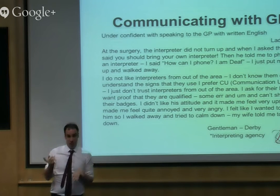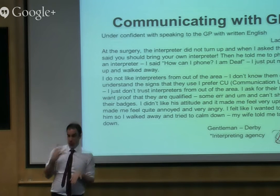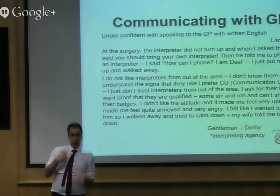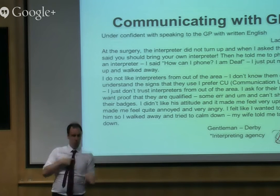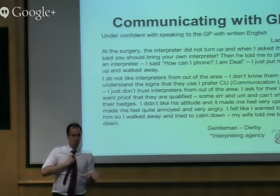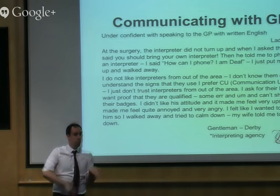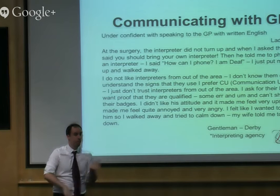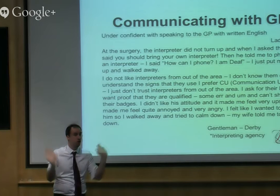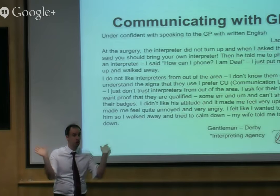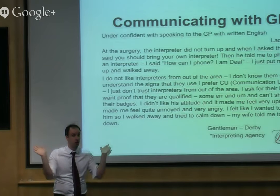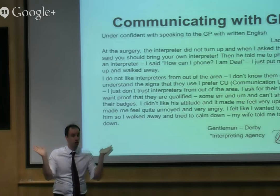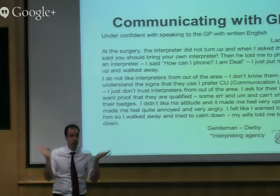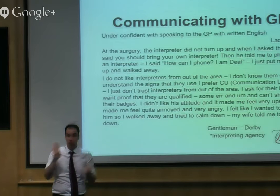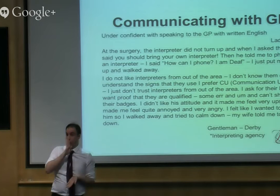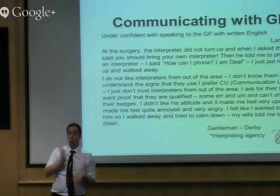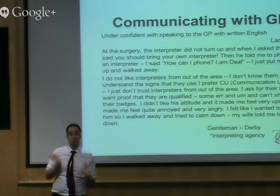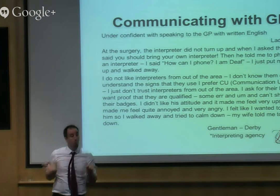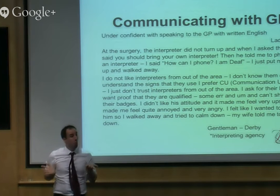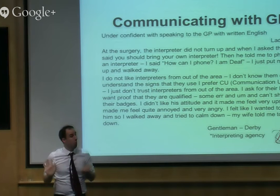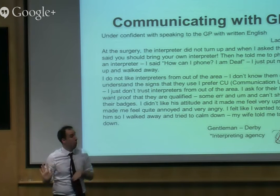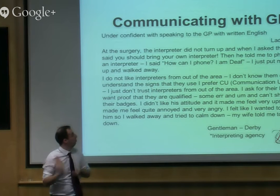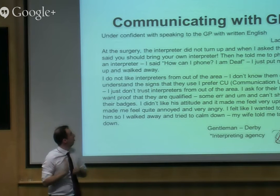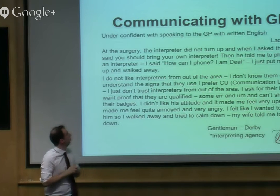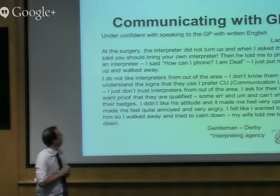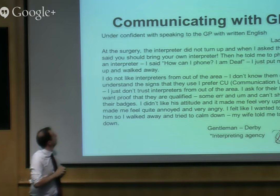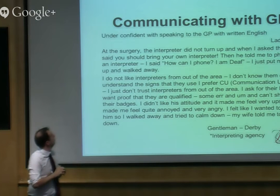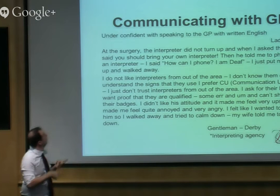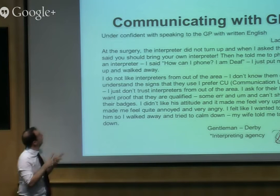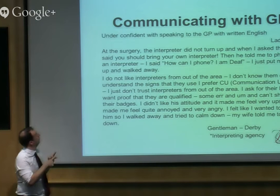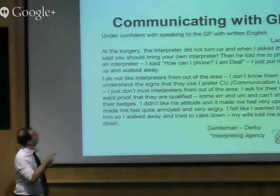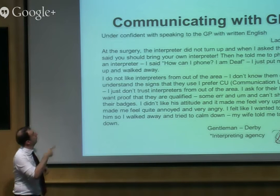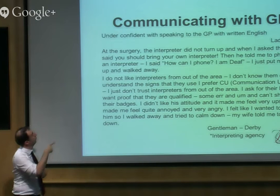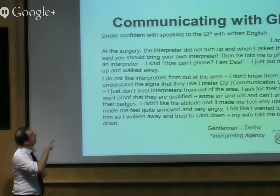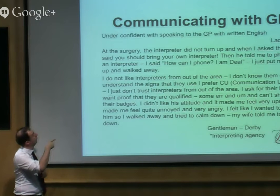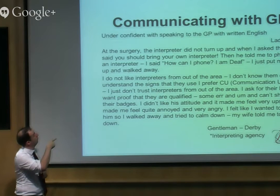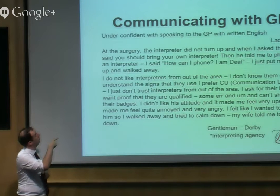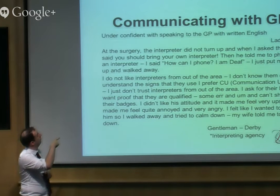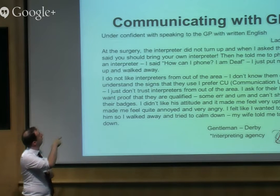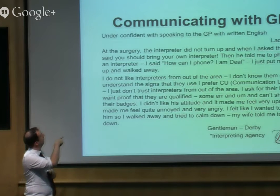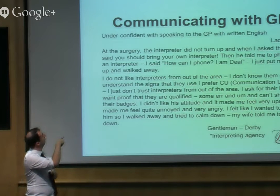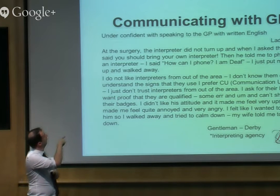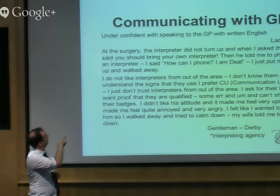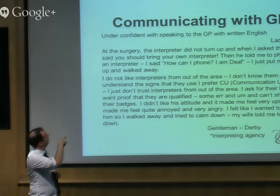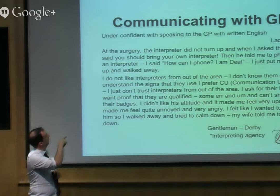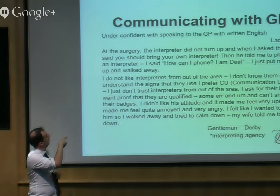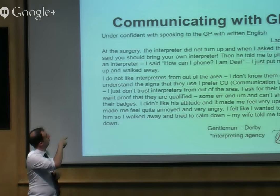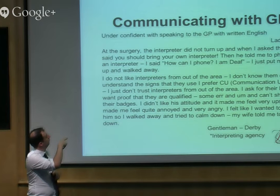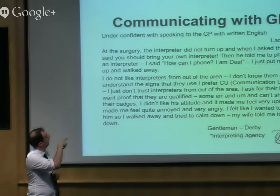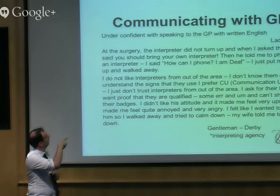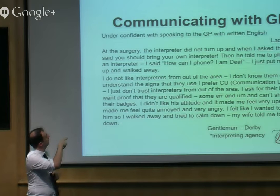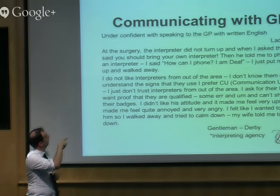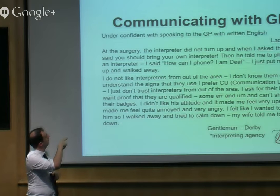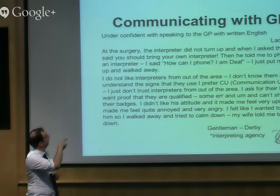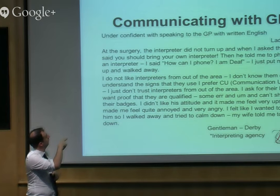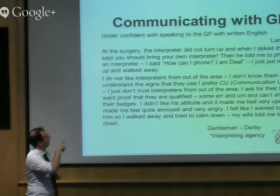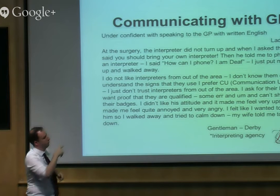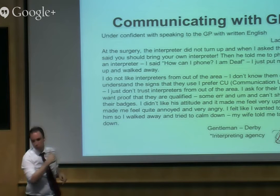couldn't have an interpreter, so she wanted to talk to the doctor. She wanted to do this, she had to end up doing this in written English, and she just